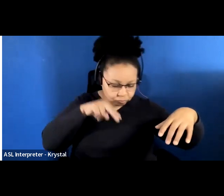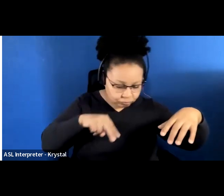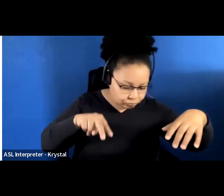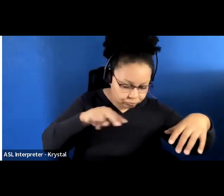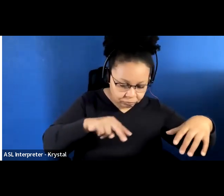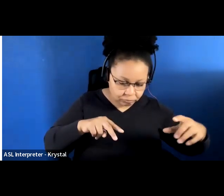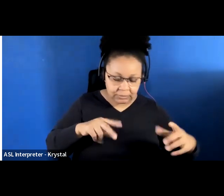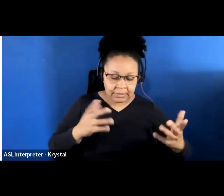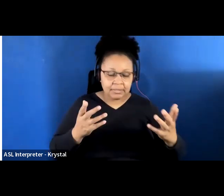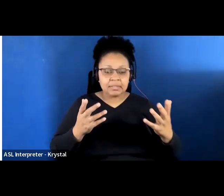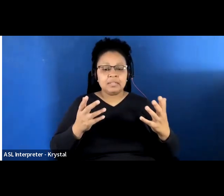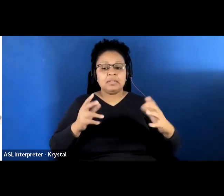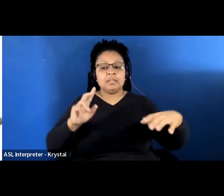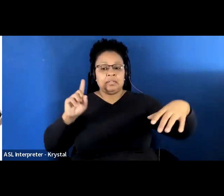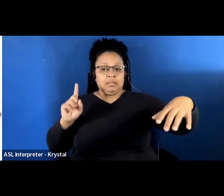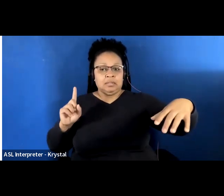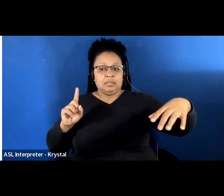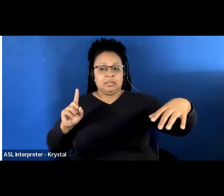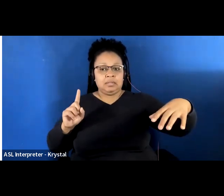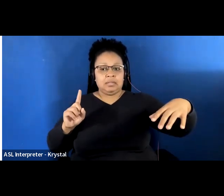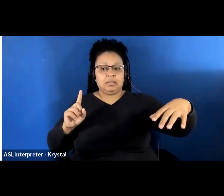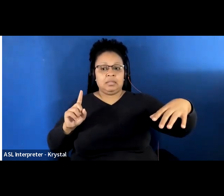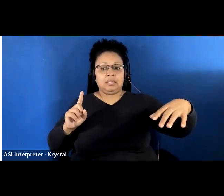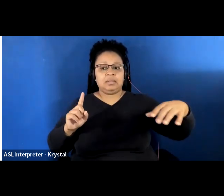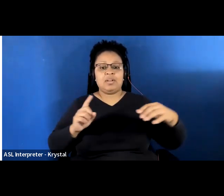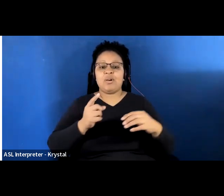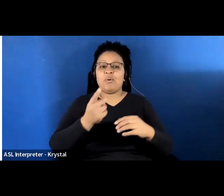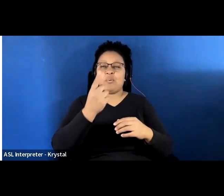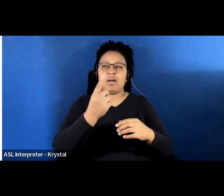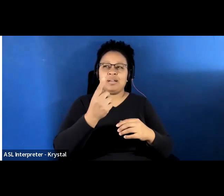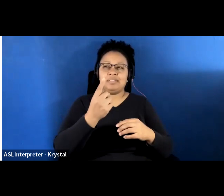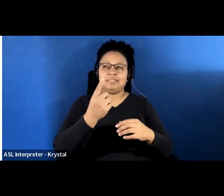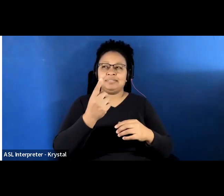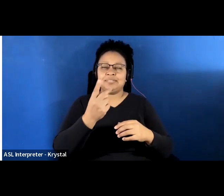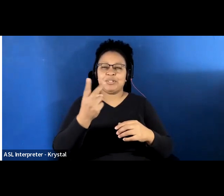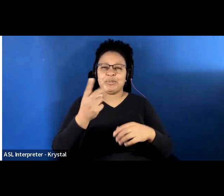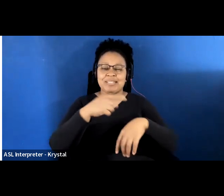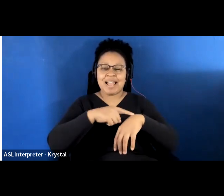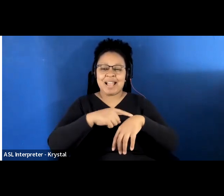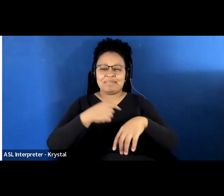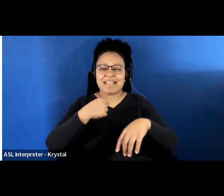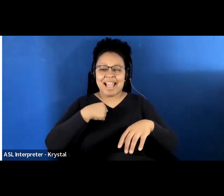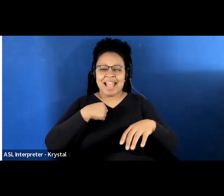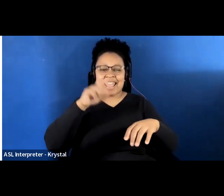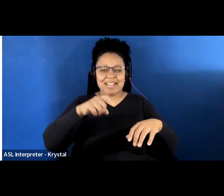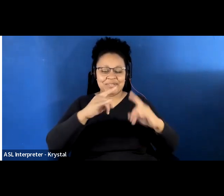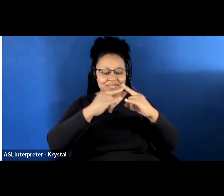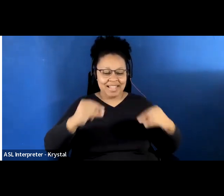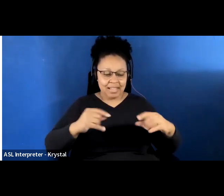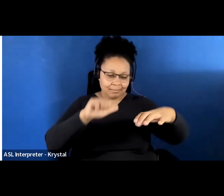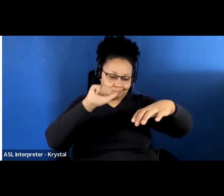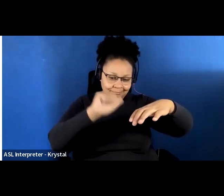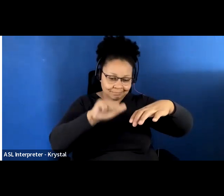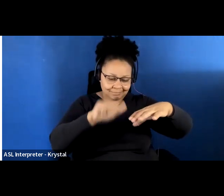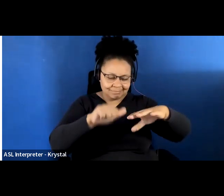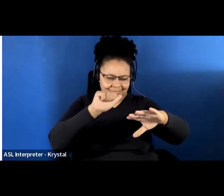I've only a couple times had to knock on a tent because my agency policy was to knock on the entrance to the dwelling,